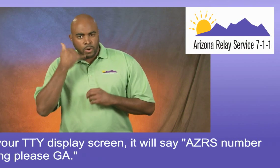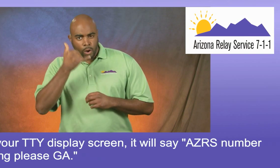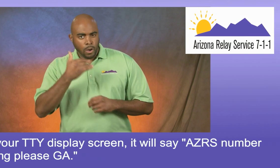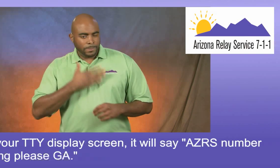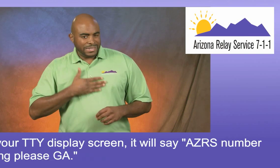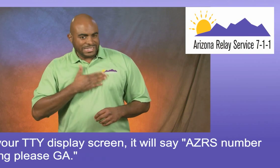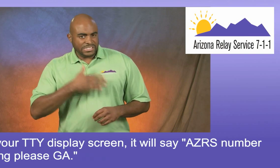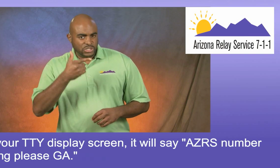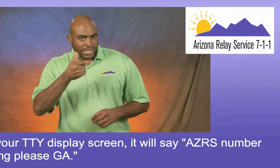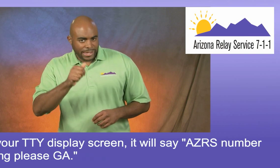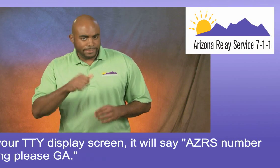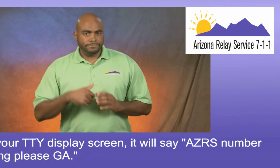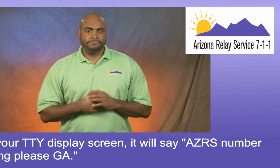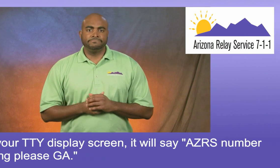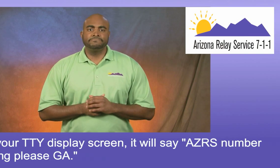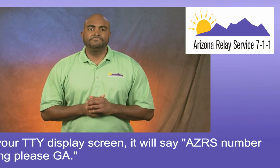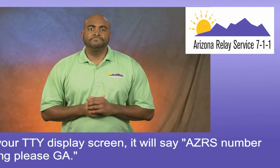Phone number calling, please. Go ahead.